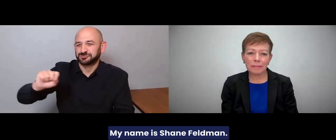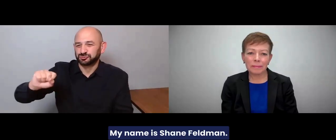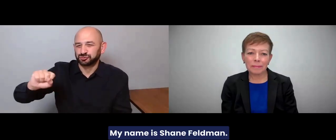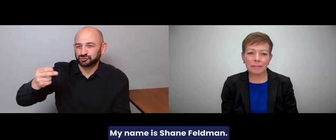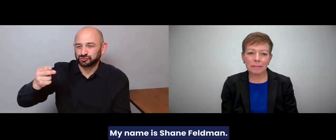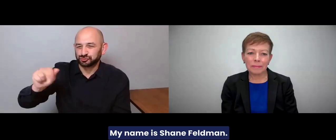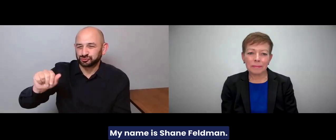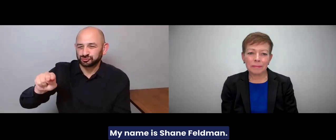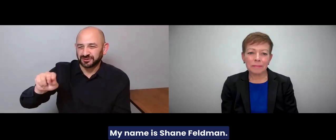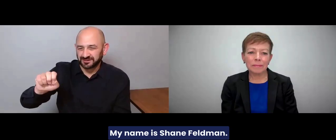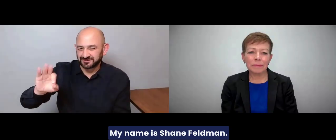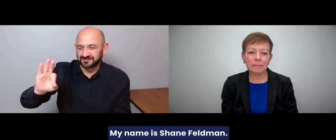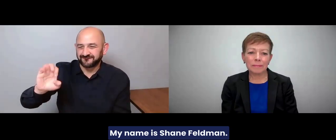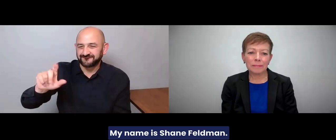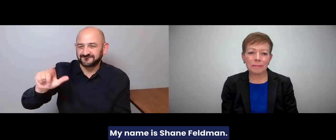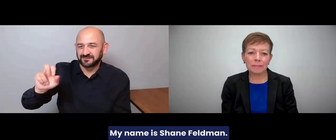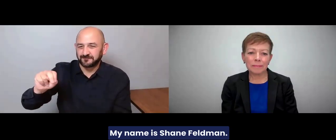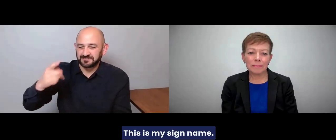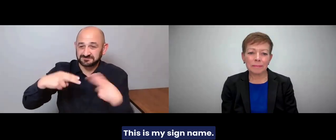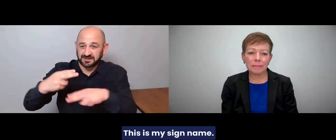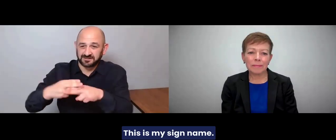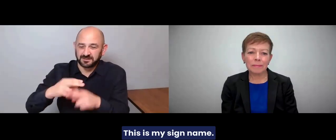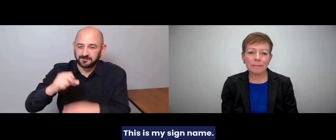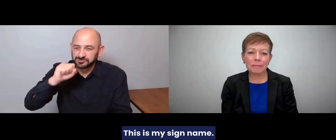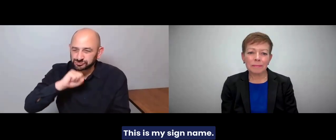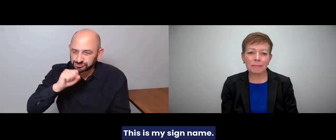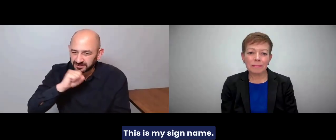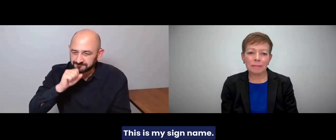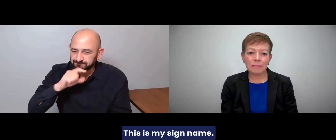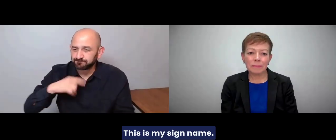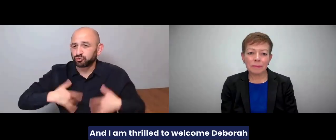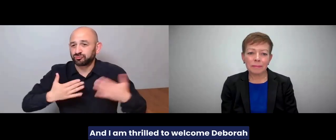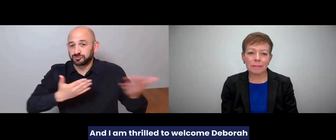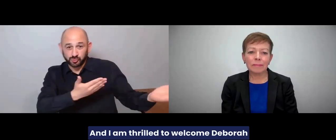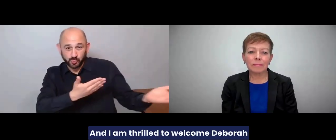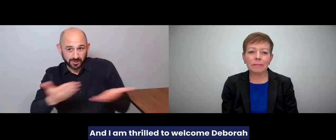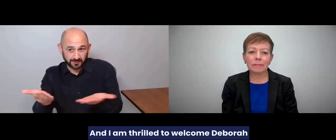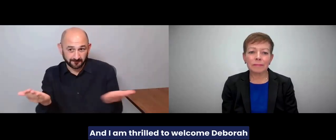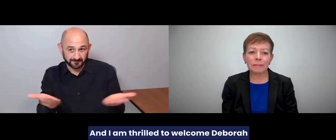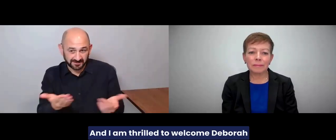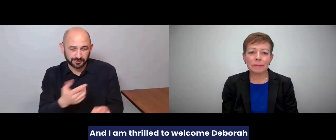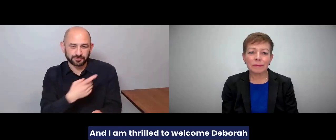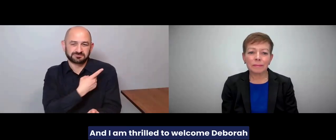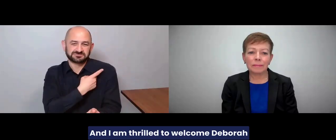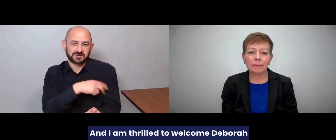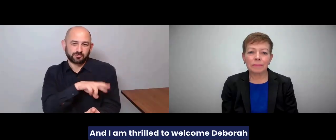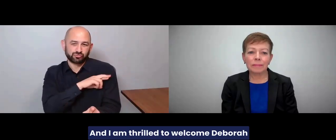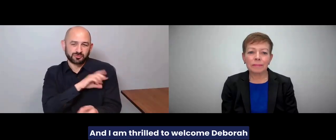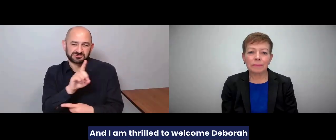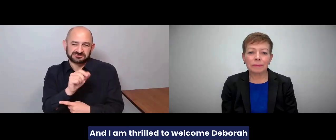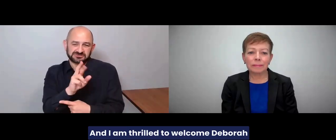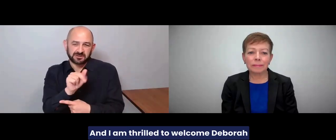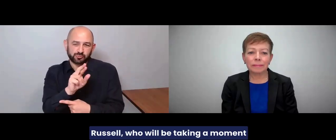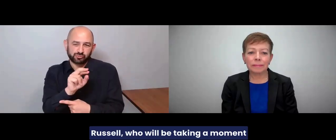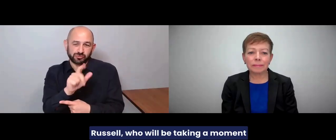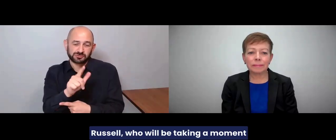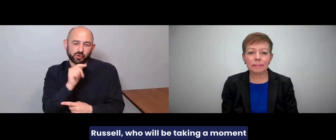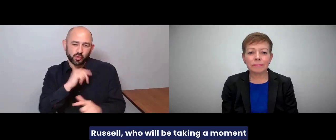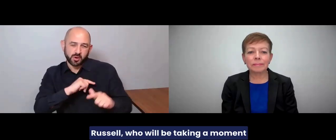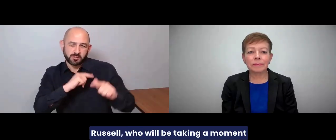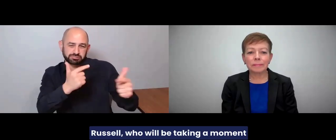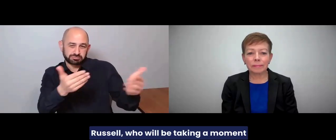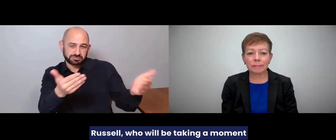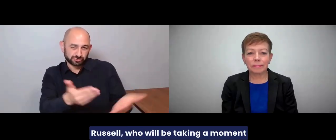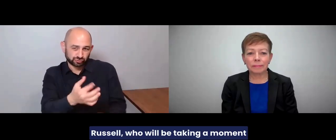My name is Shane Feldman. This is my sign name. And I am thrilled to welcome Debra